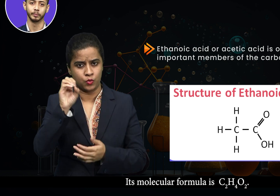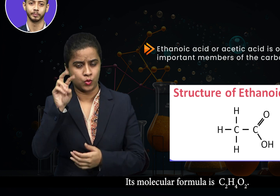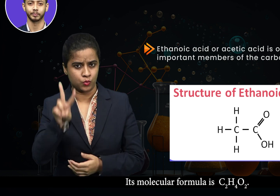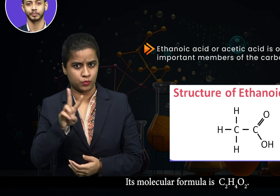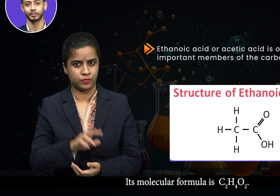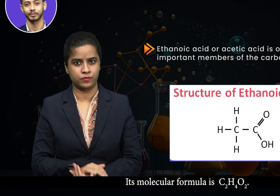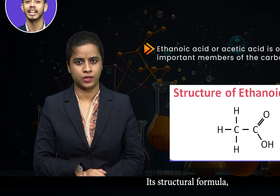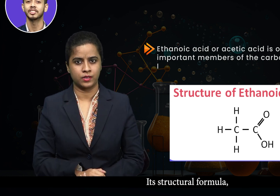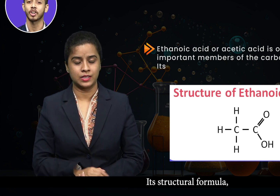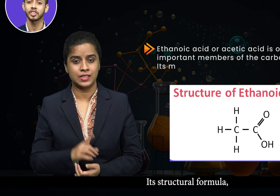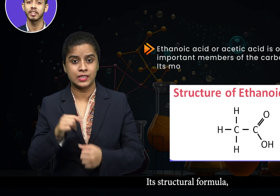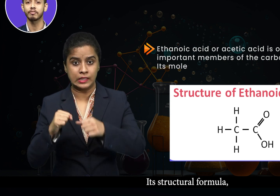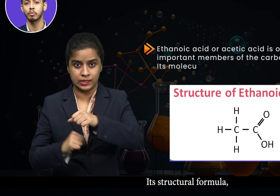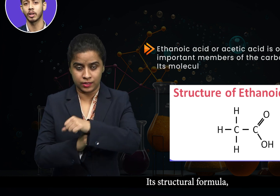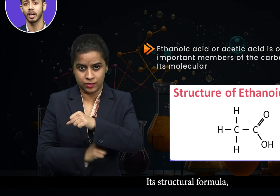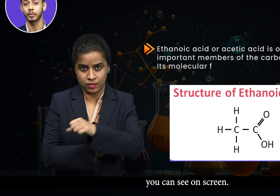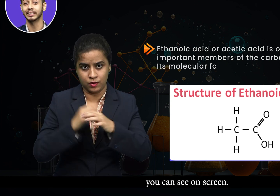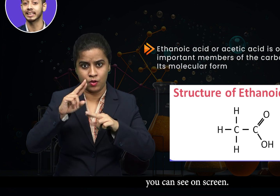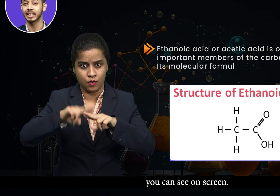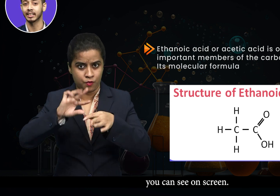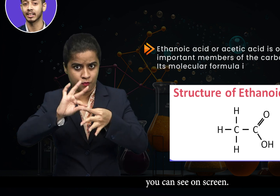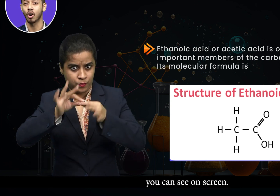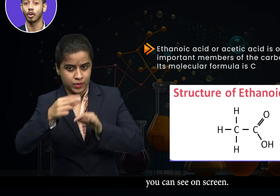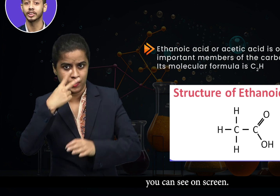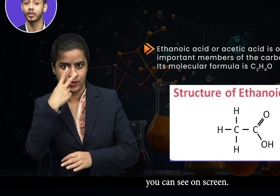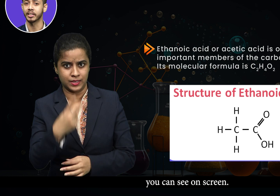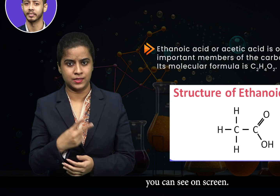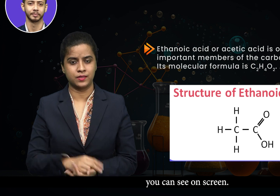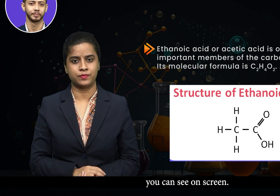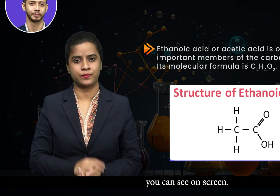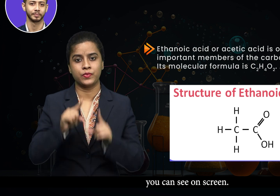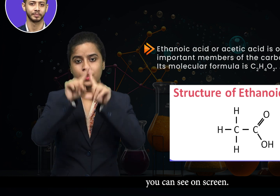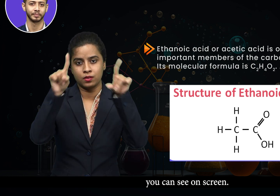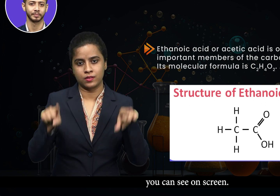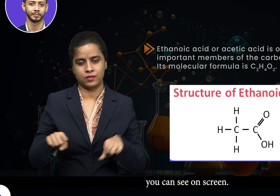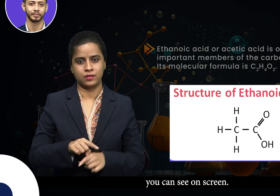C2H4O2. Its structural formula you can see on screen.